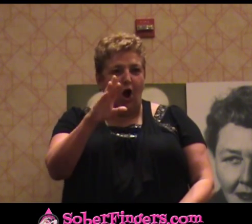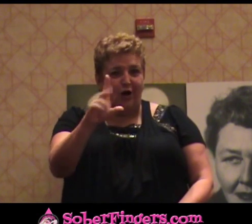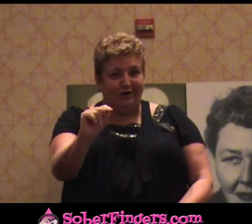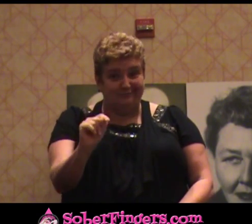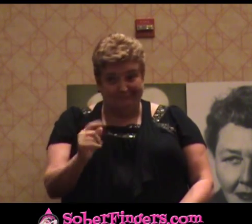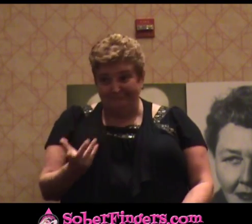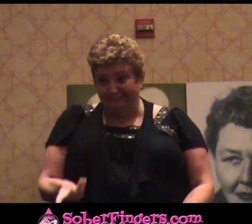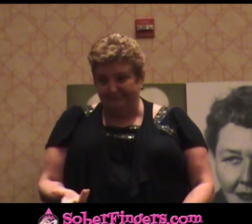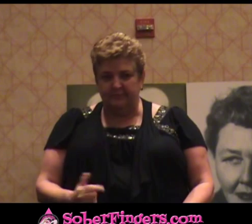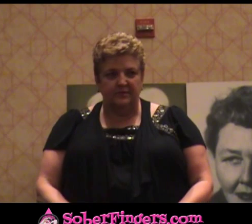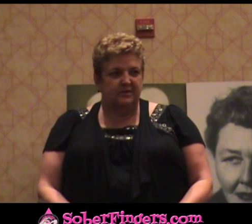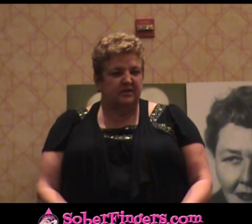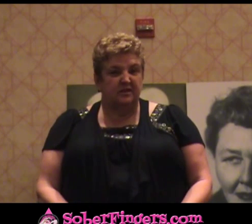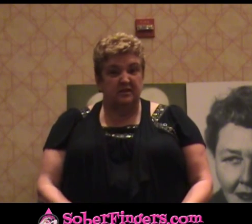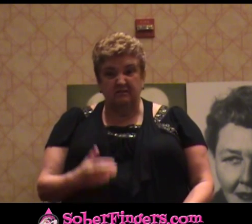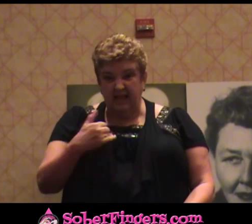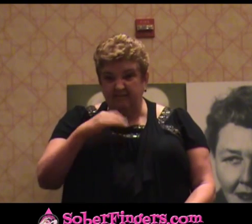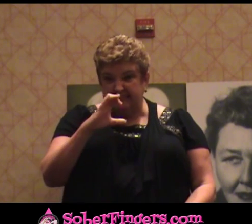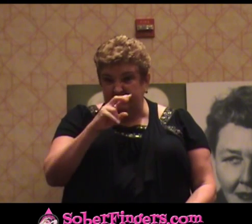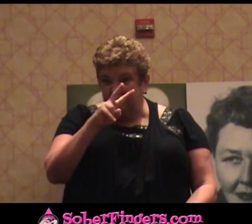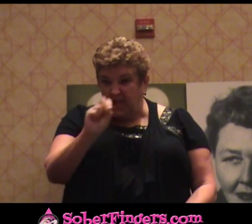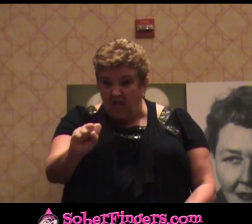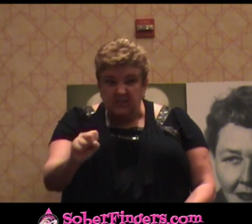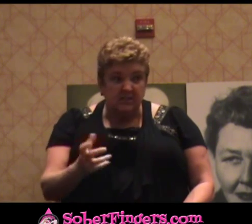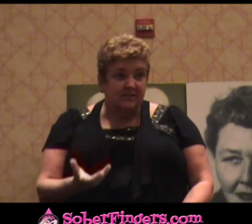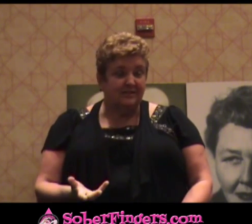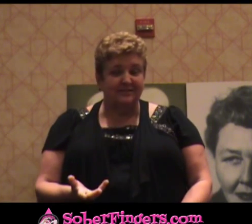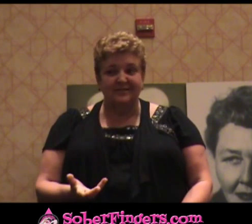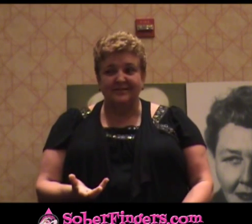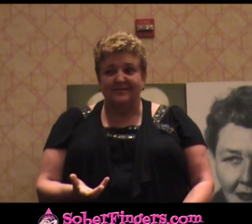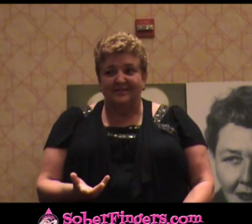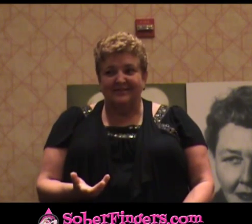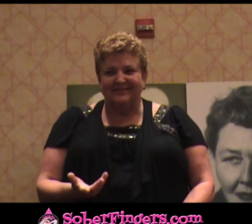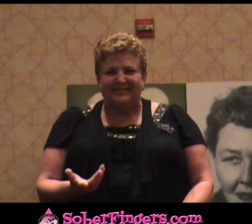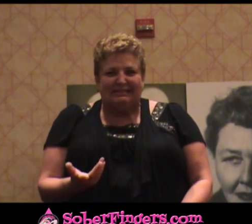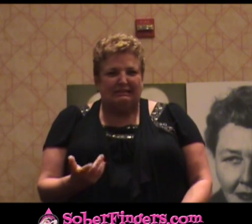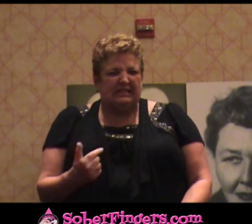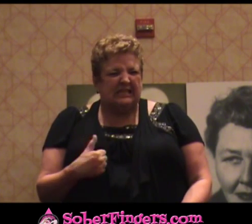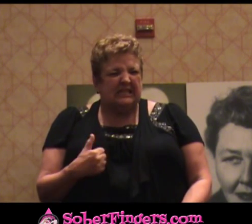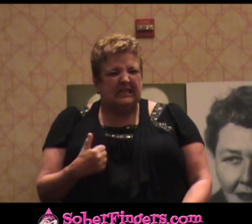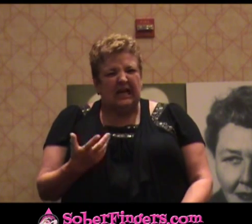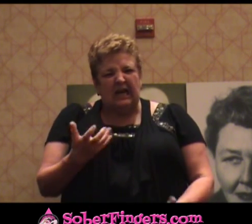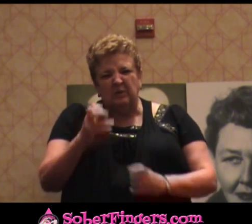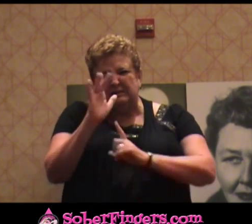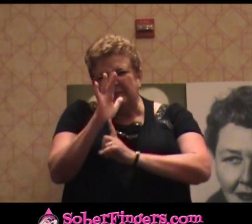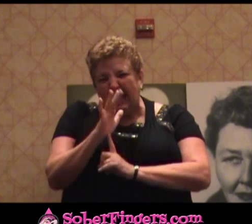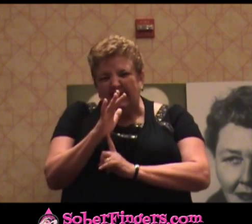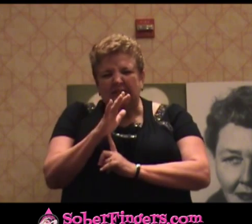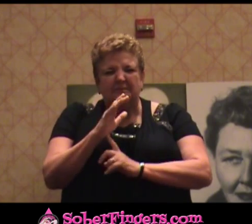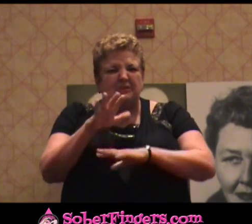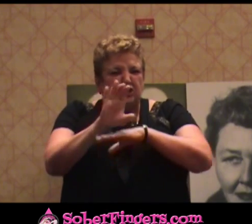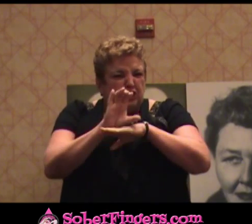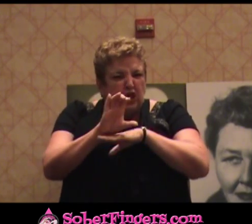have a CVS? I just want a candle and some chocolate and some potato chips and I'm straight.